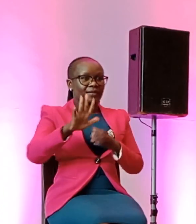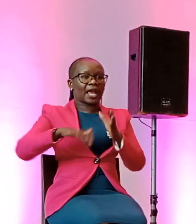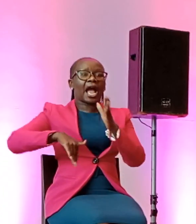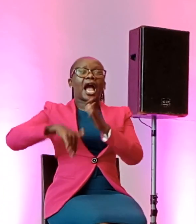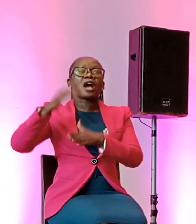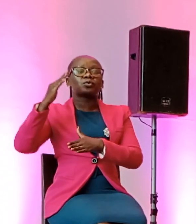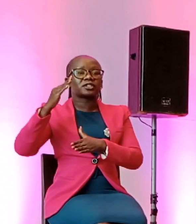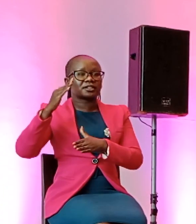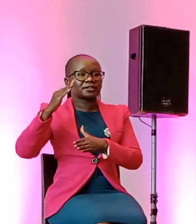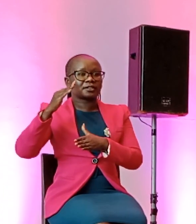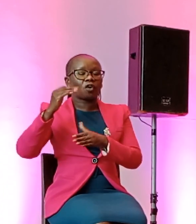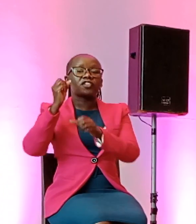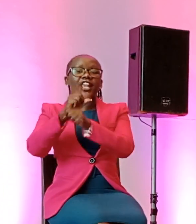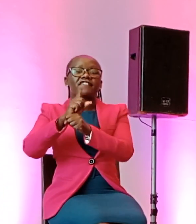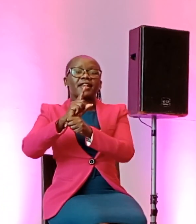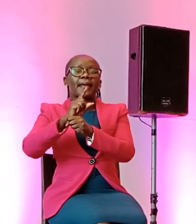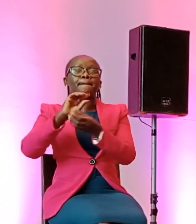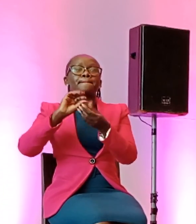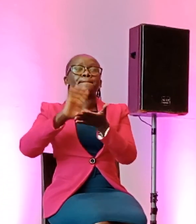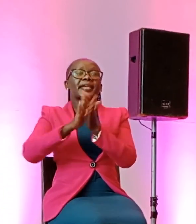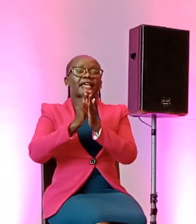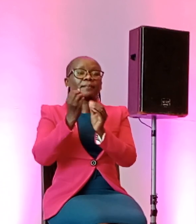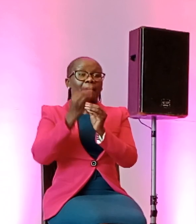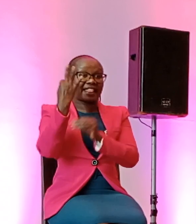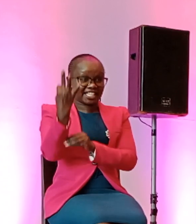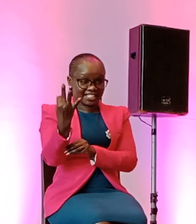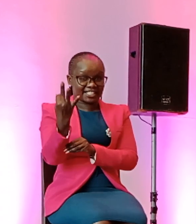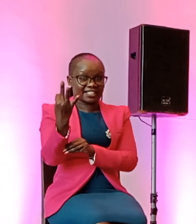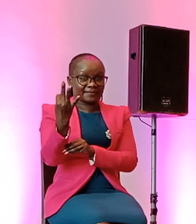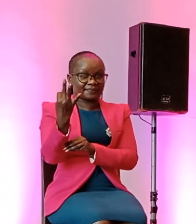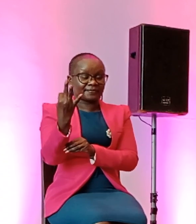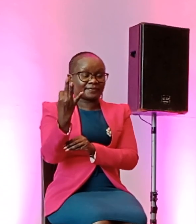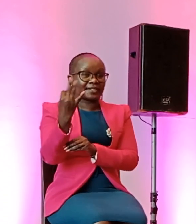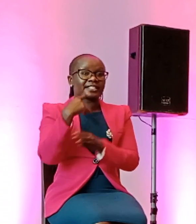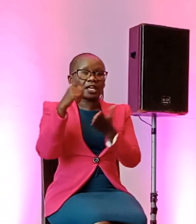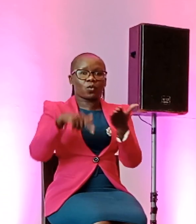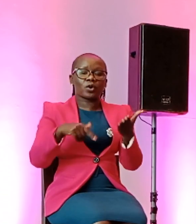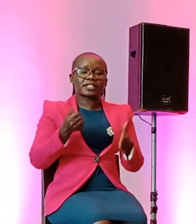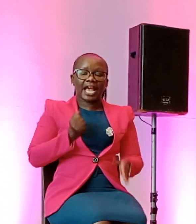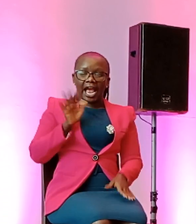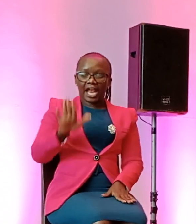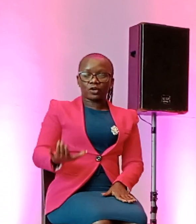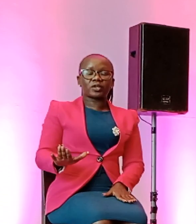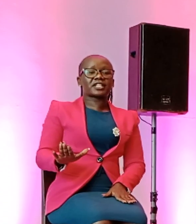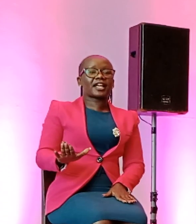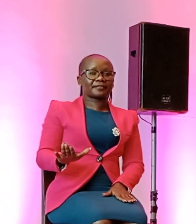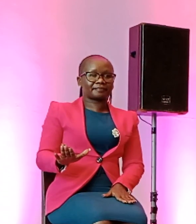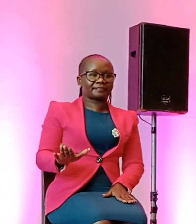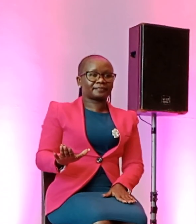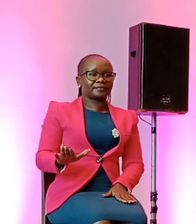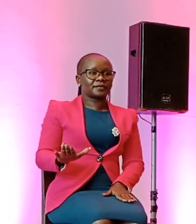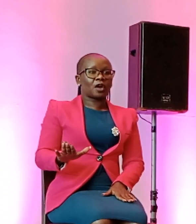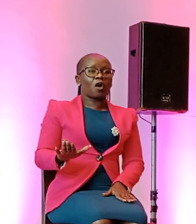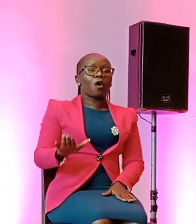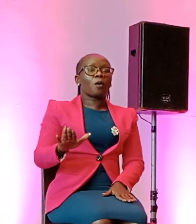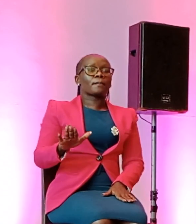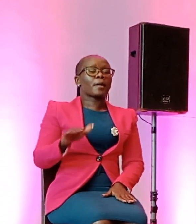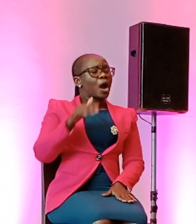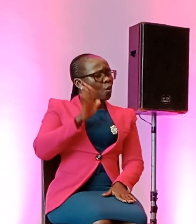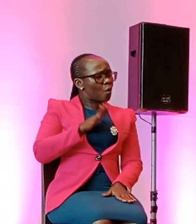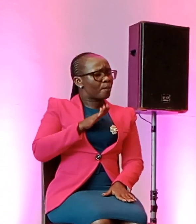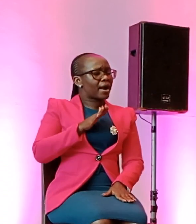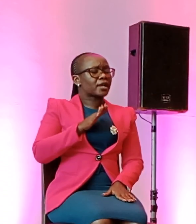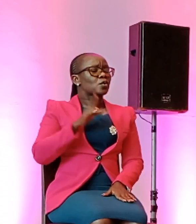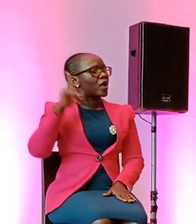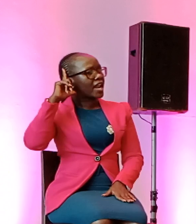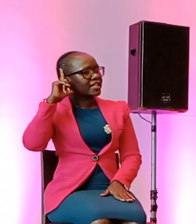I came in third. And they said, this is a daughter of a headstrong woman, a woman who did